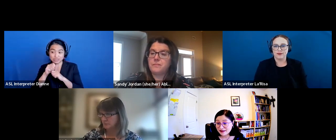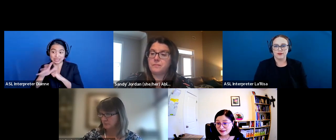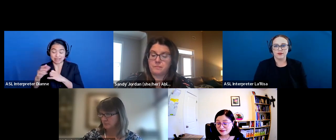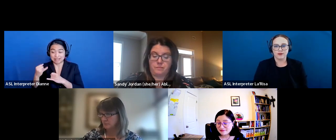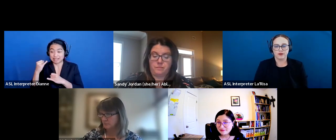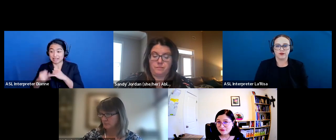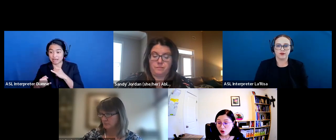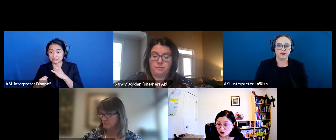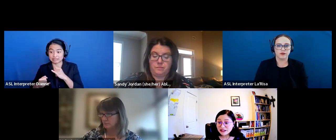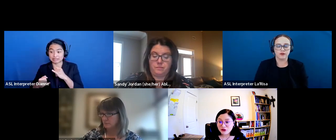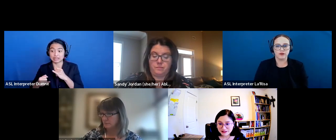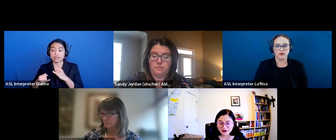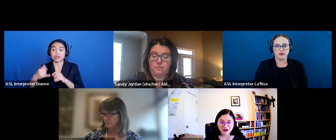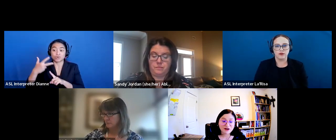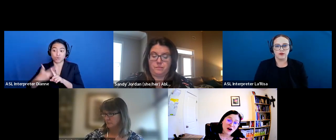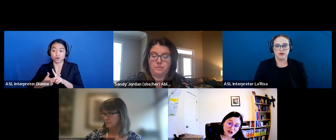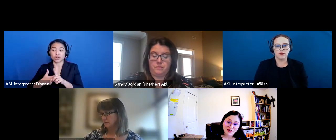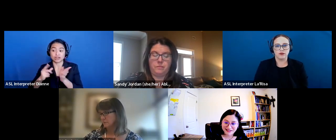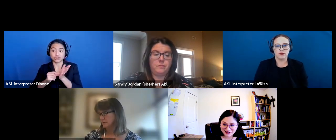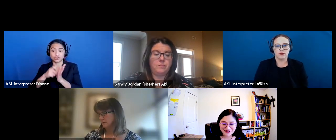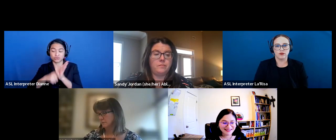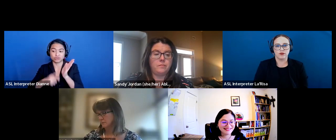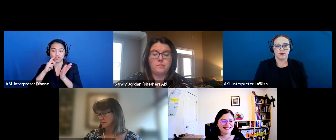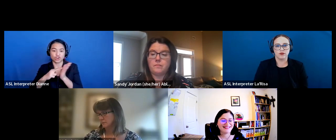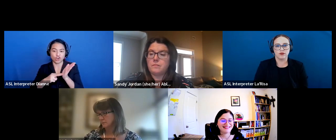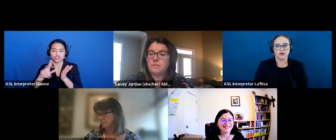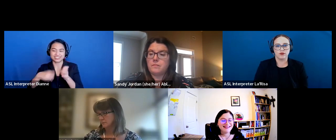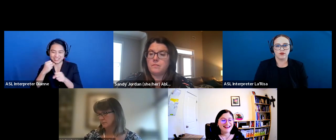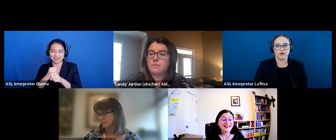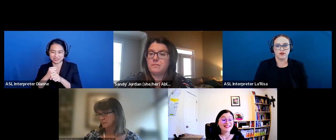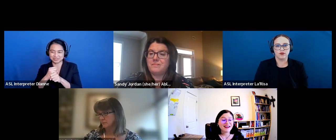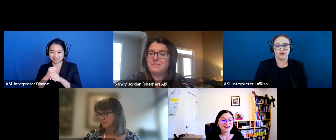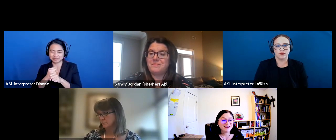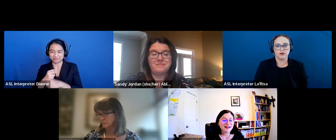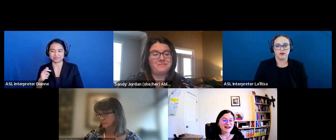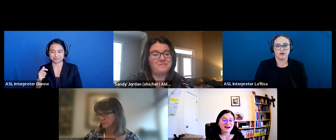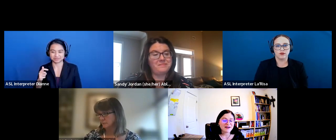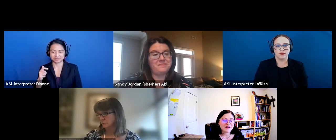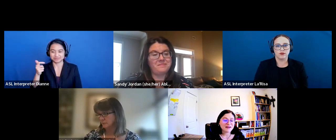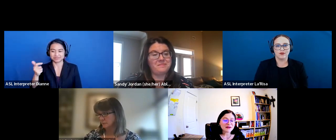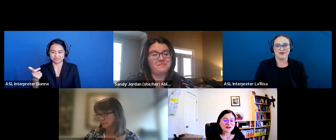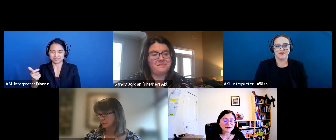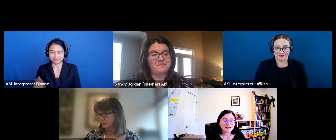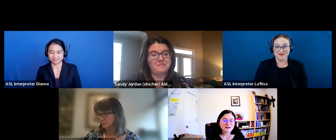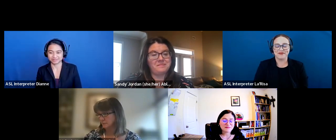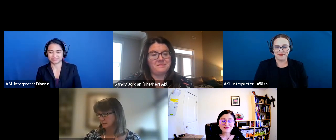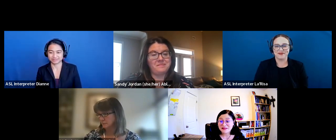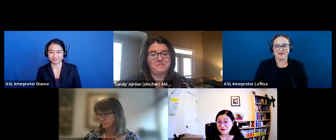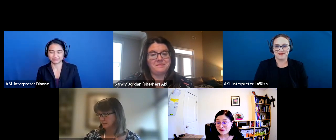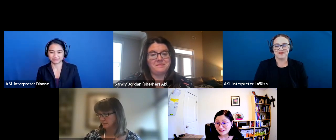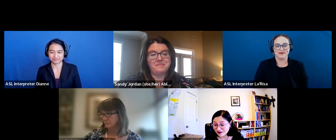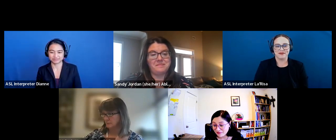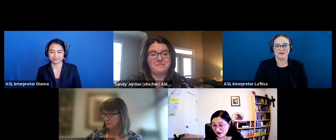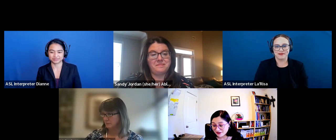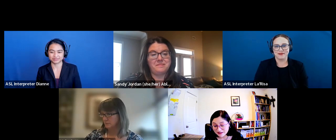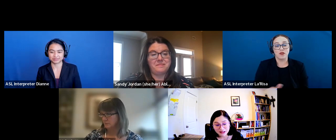last quarterly newsletter of the contract year. And then another thing that I